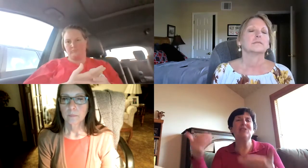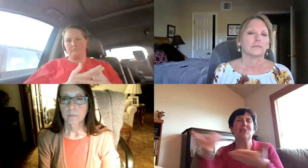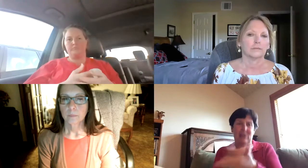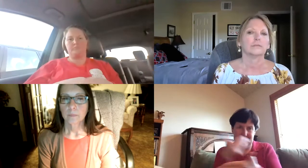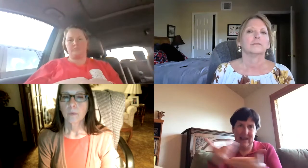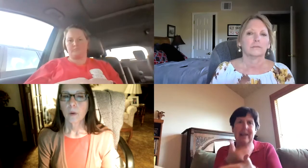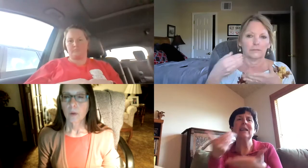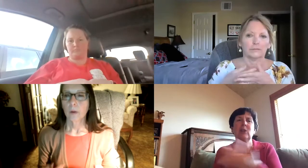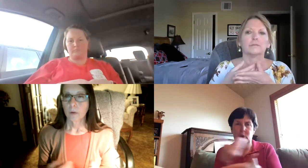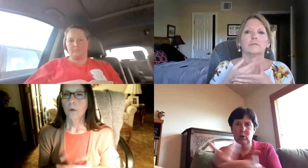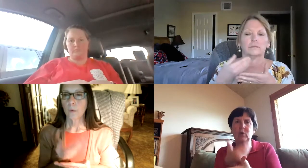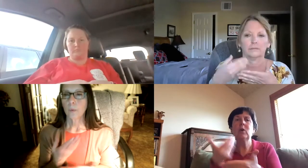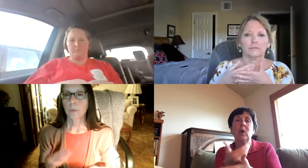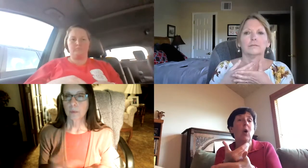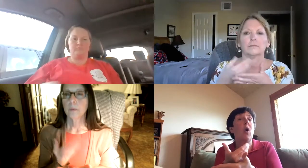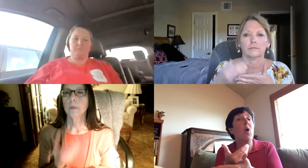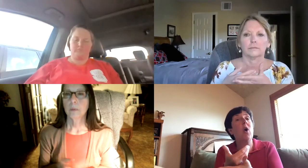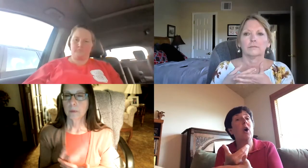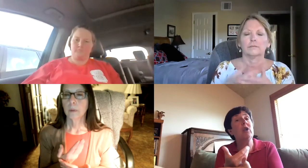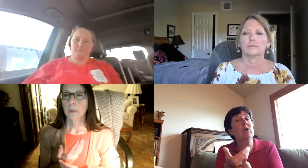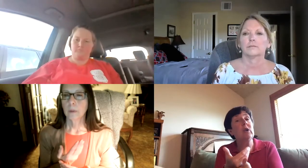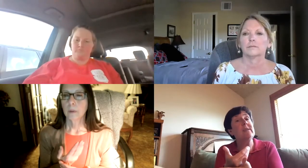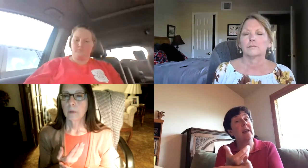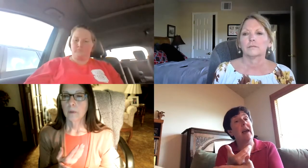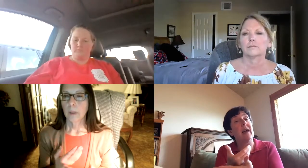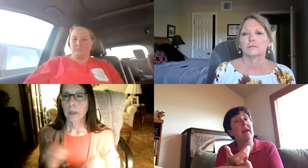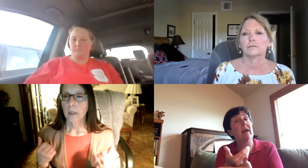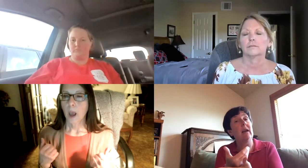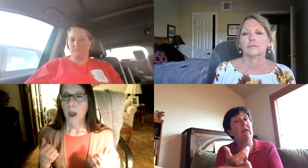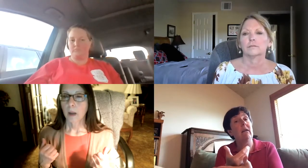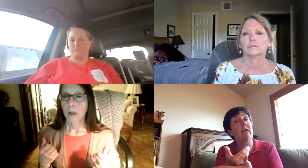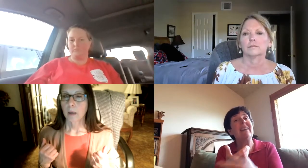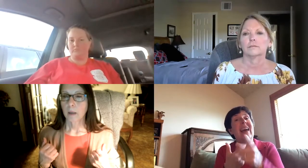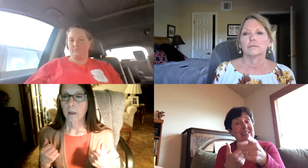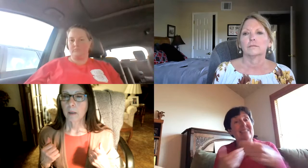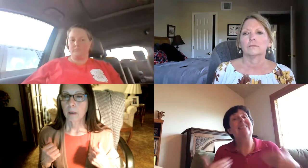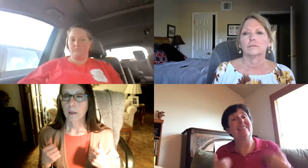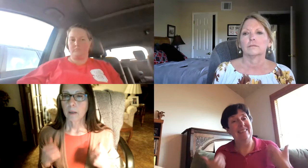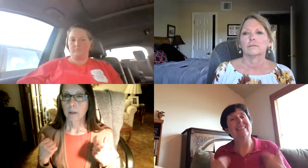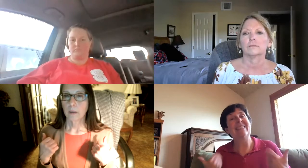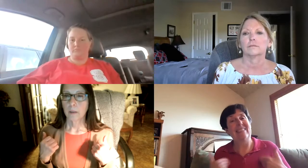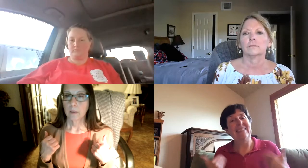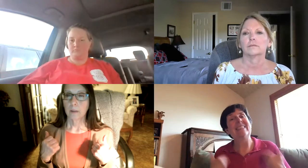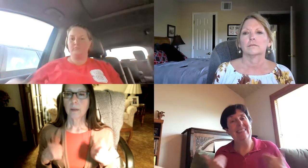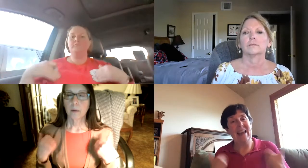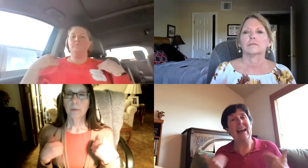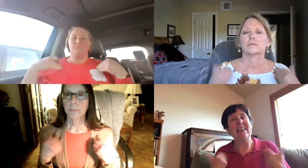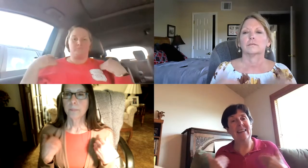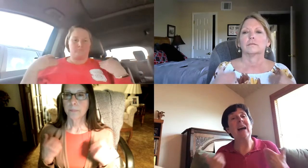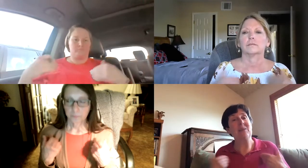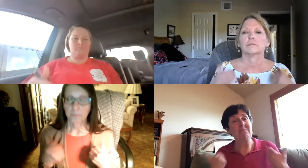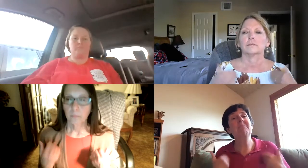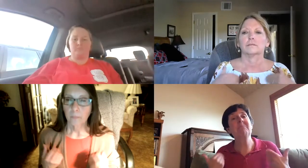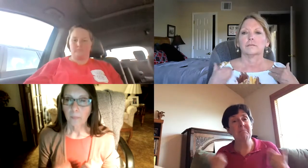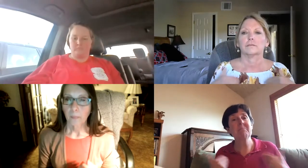yes, you could say, or you could say, yes. Yeah,